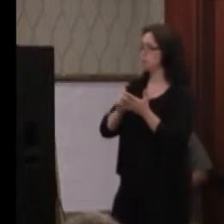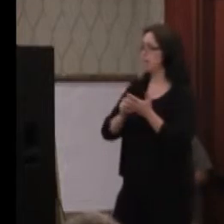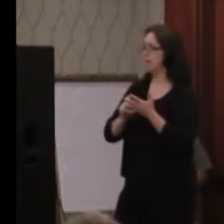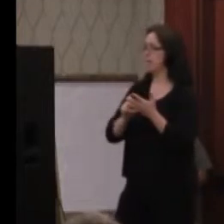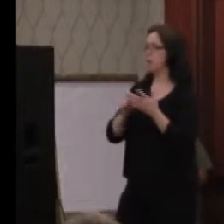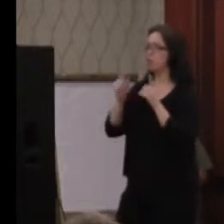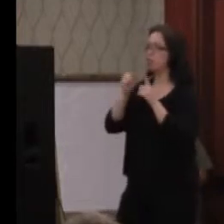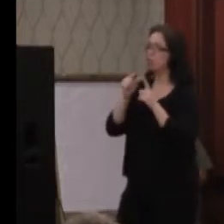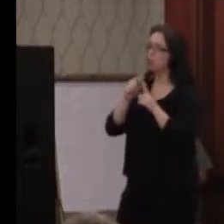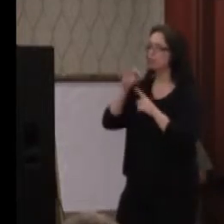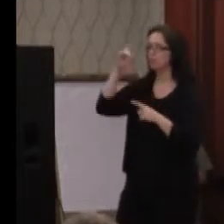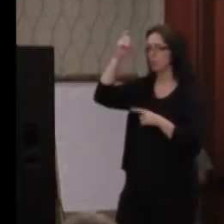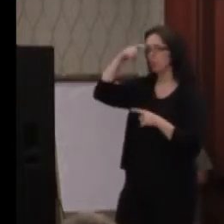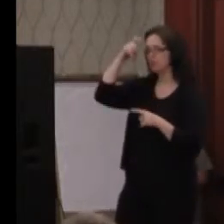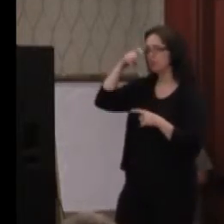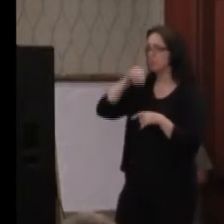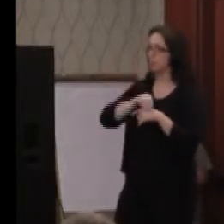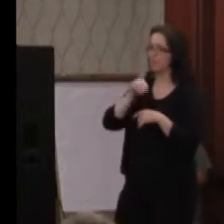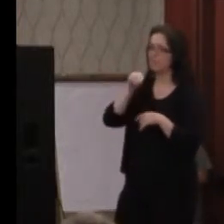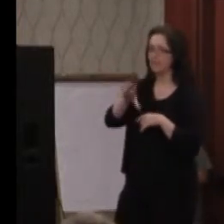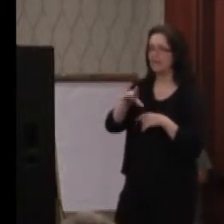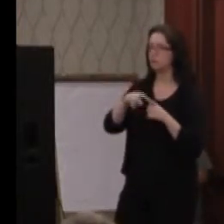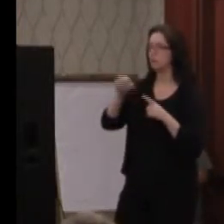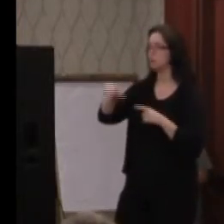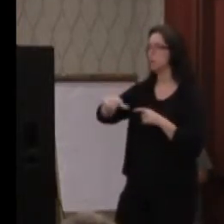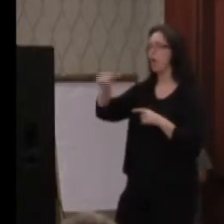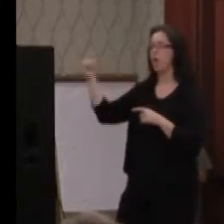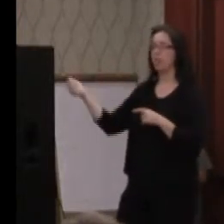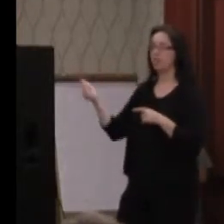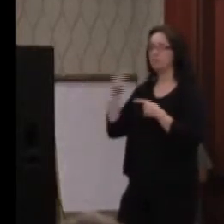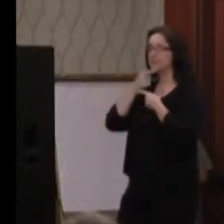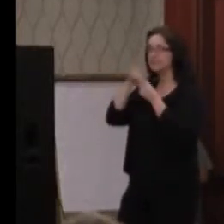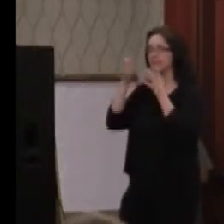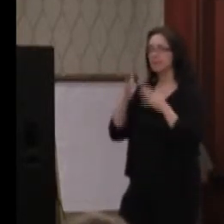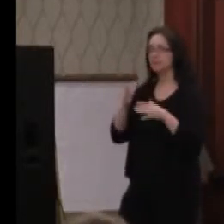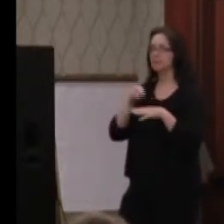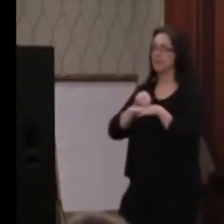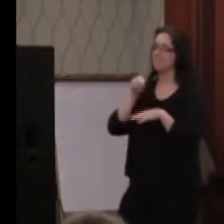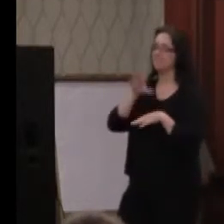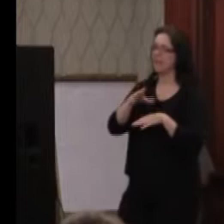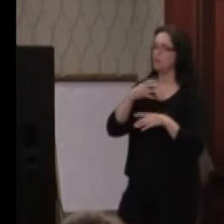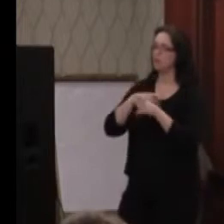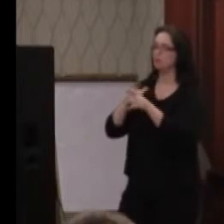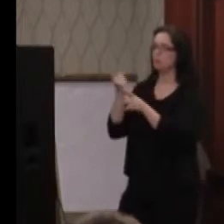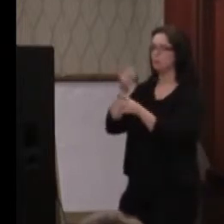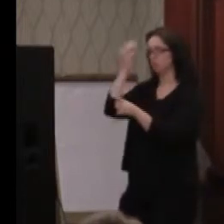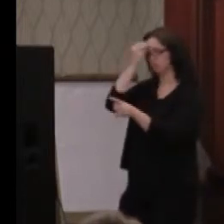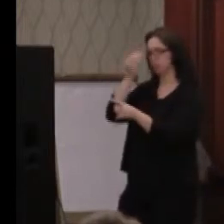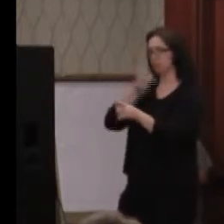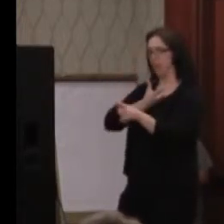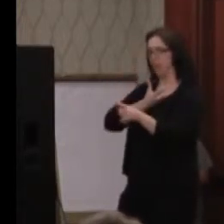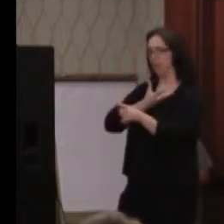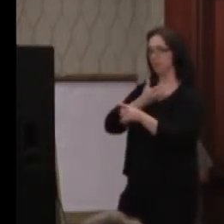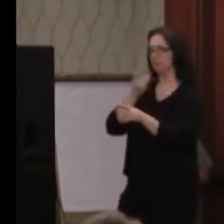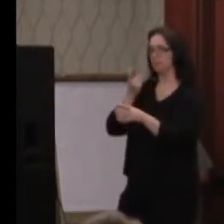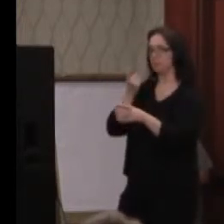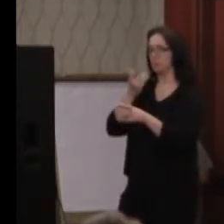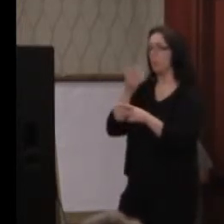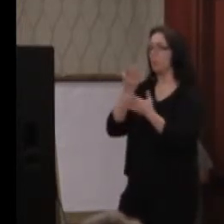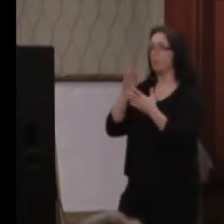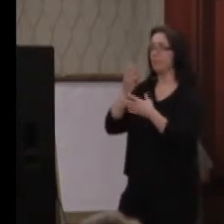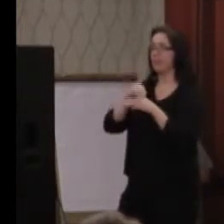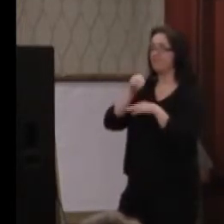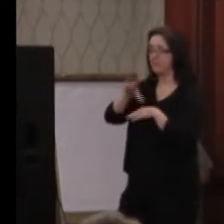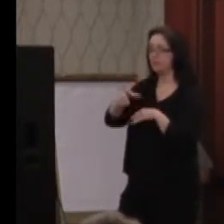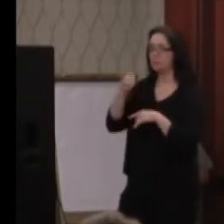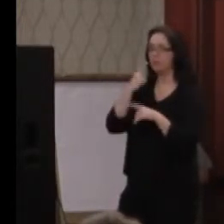some words of wisdom, advice to other tellers, advice you wish you had heard, advice you have heard